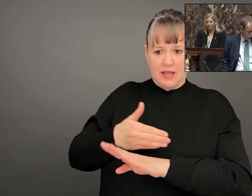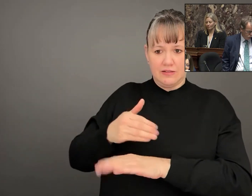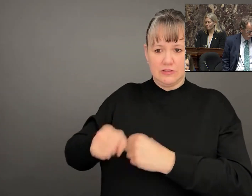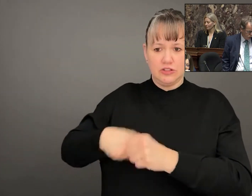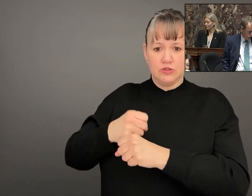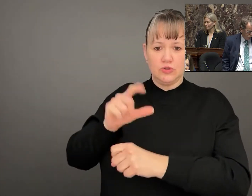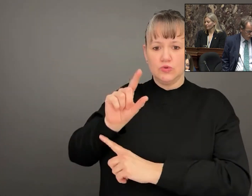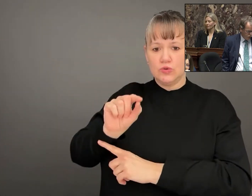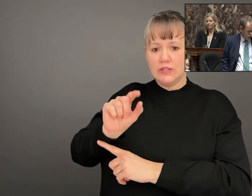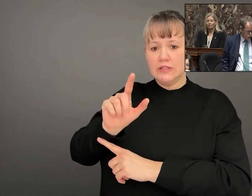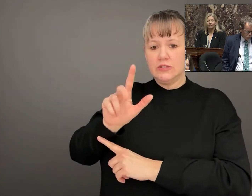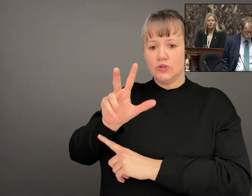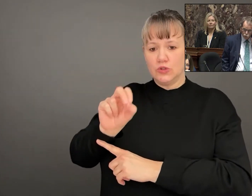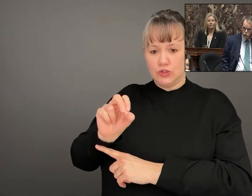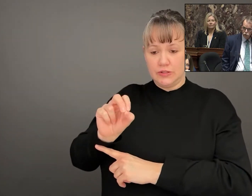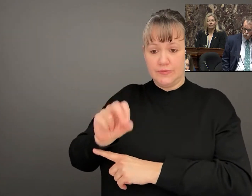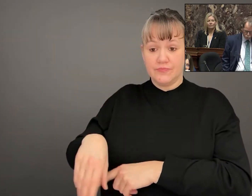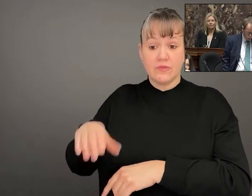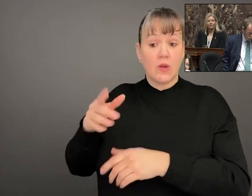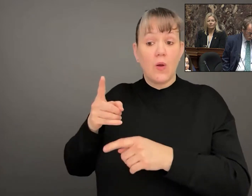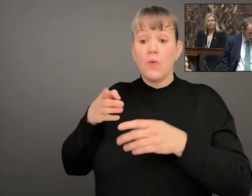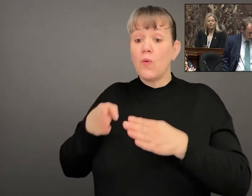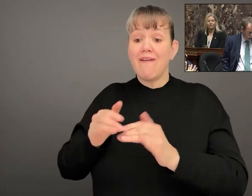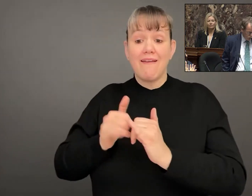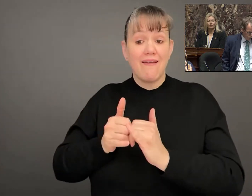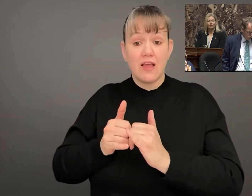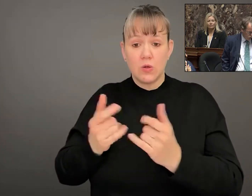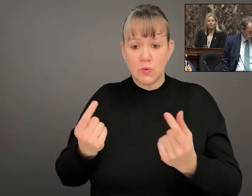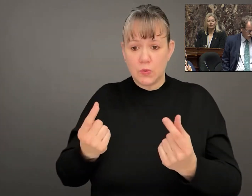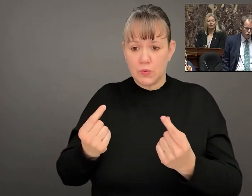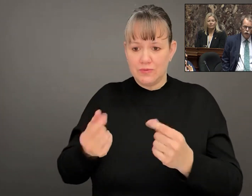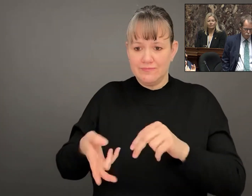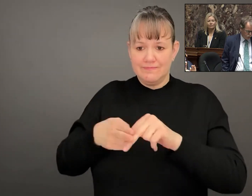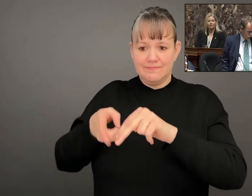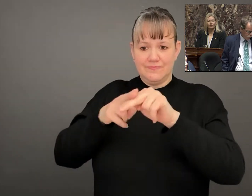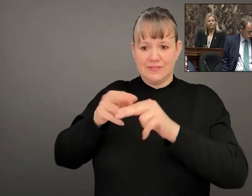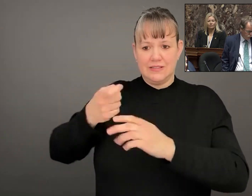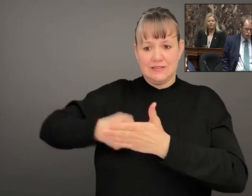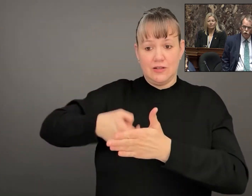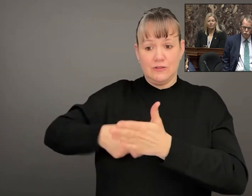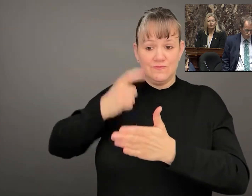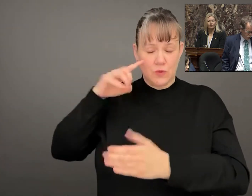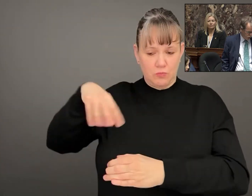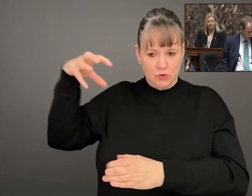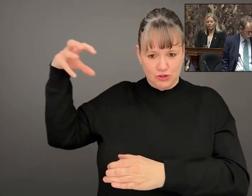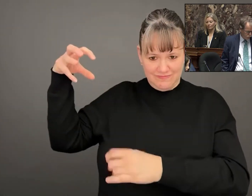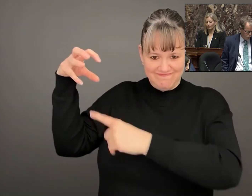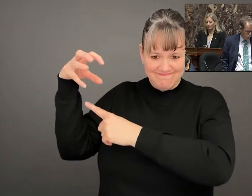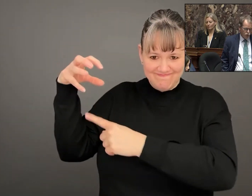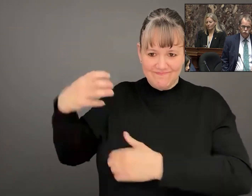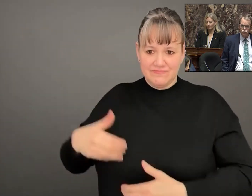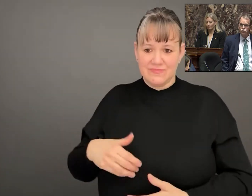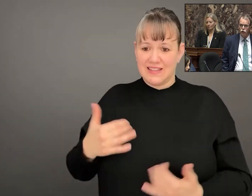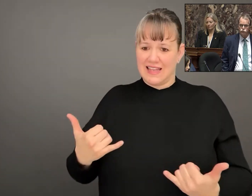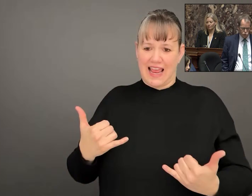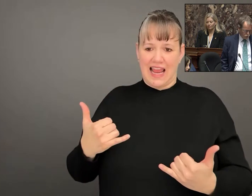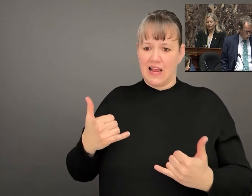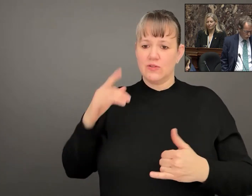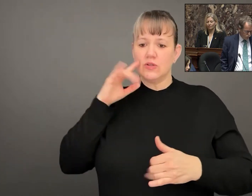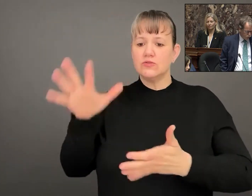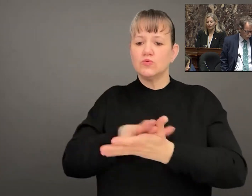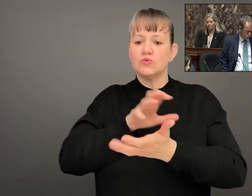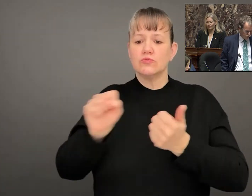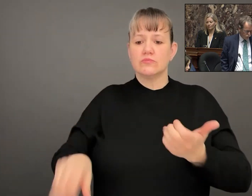carbon pollution. Yet this week, the Premier announced he would scrap the consumer carbon tax. The